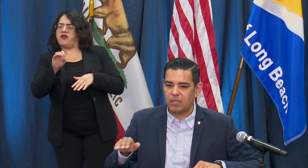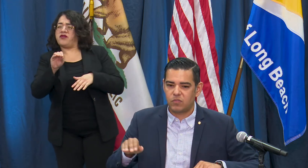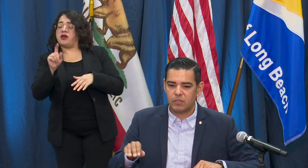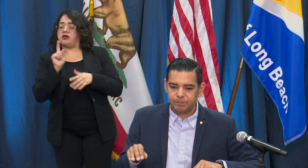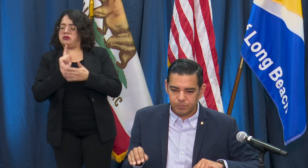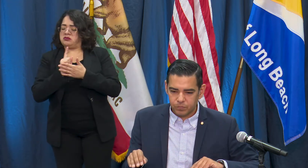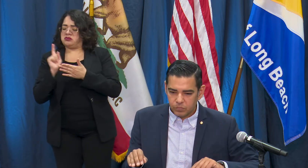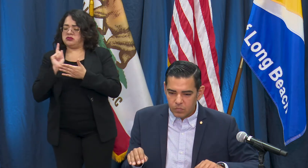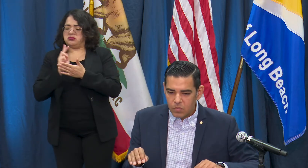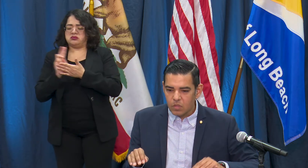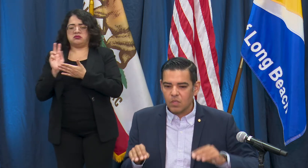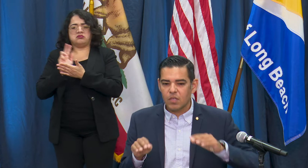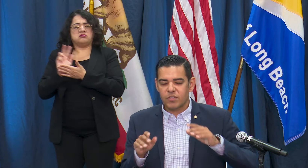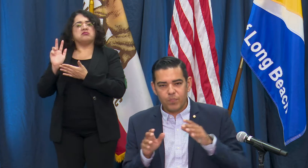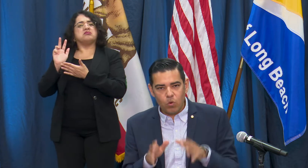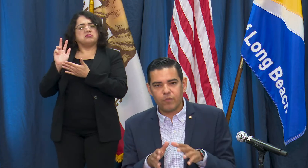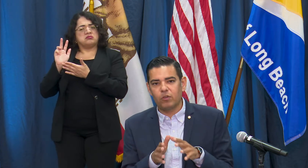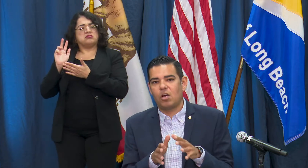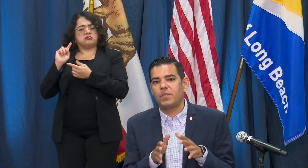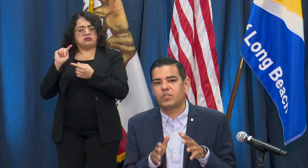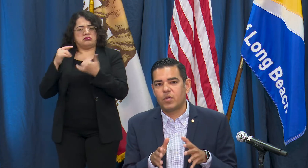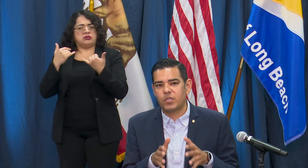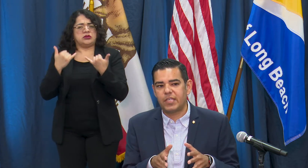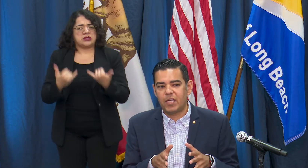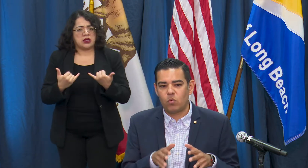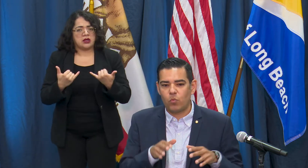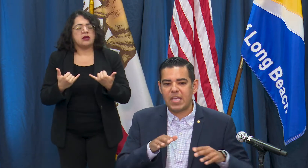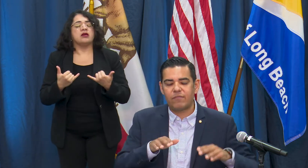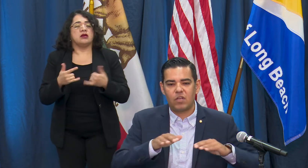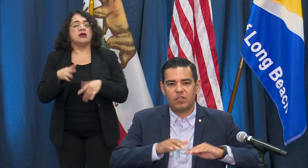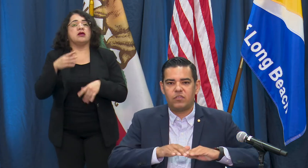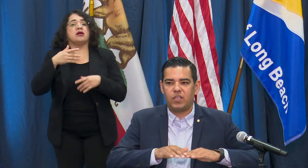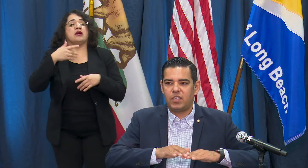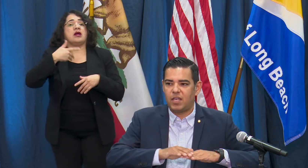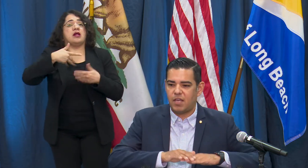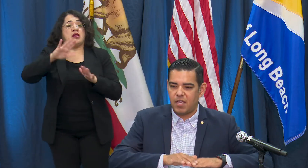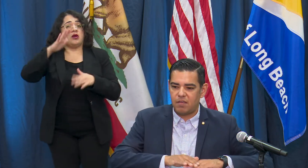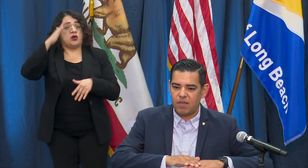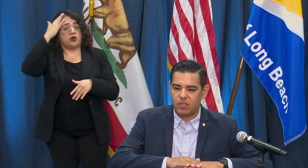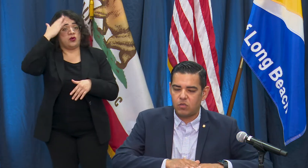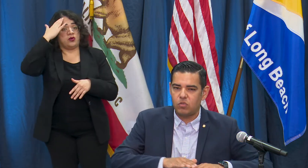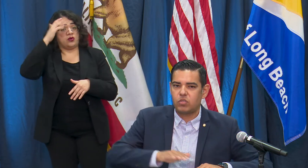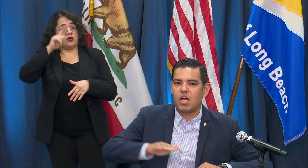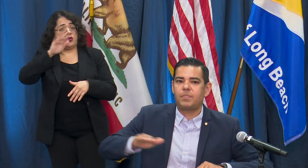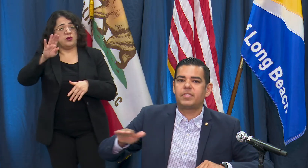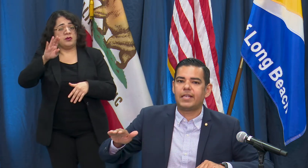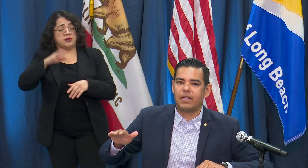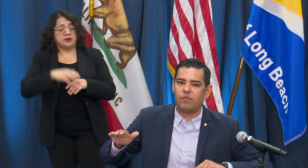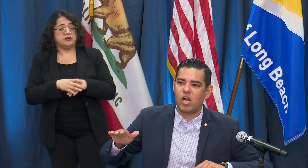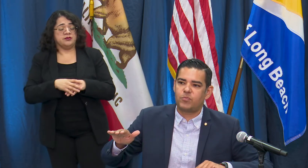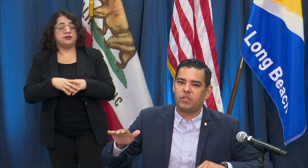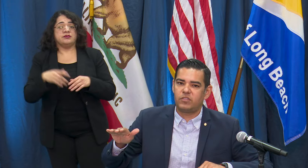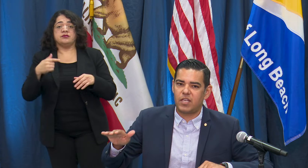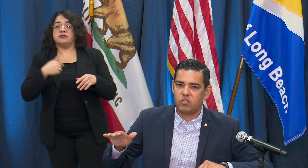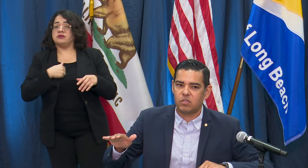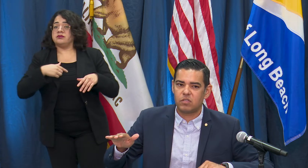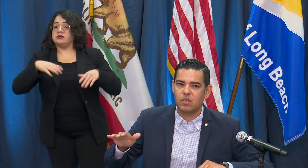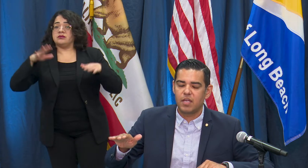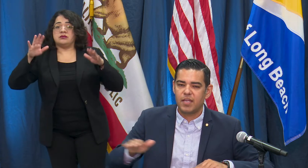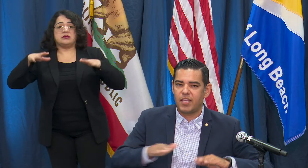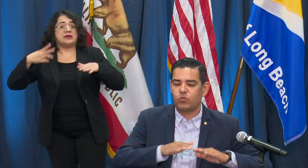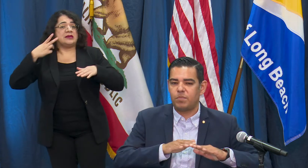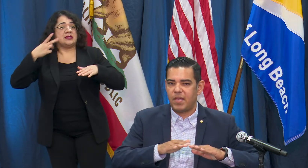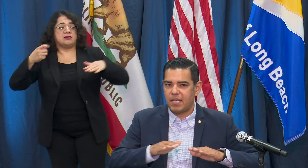of weeks, it's important for Long Beach to understand, well, we have not seen a huge uptick of